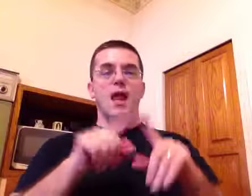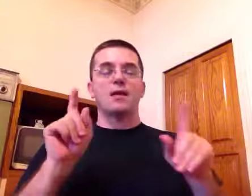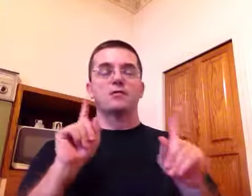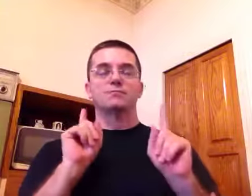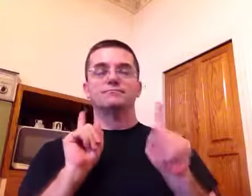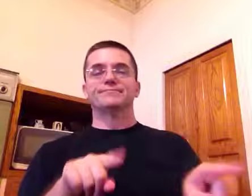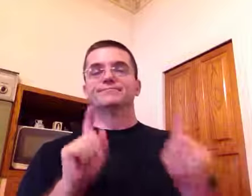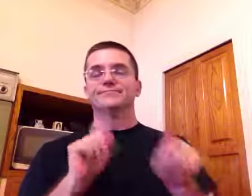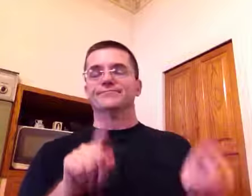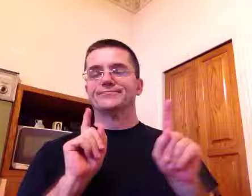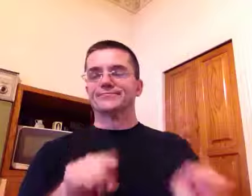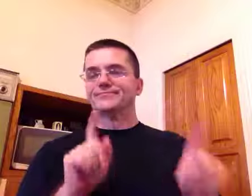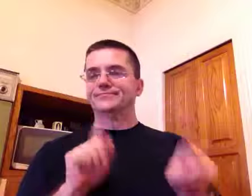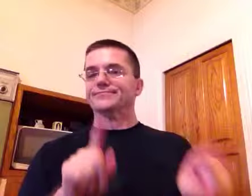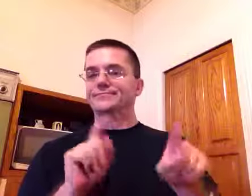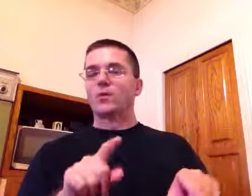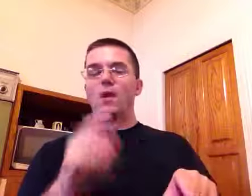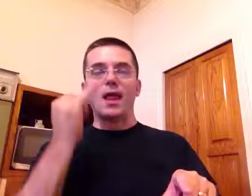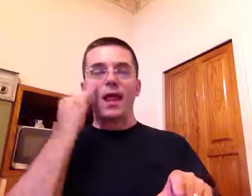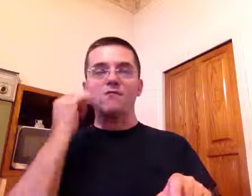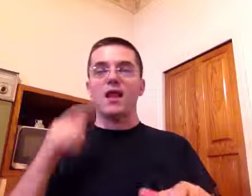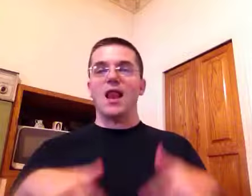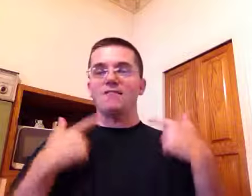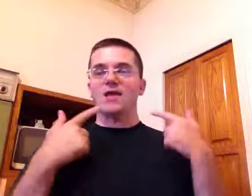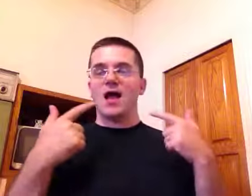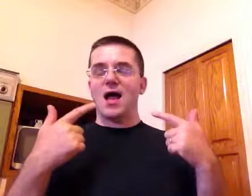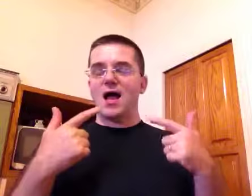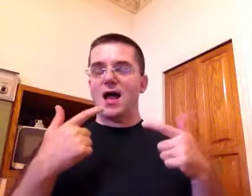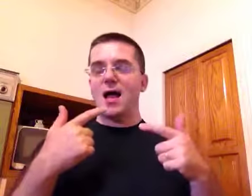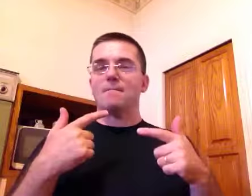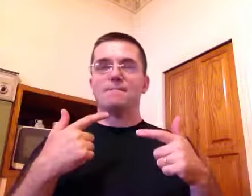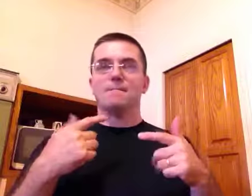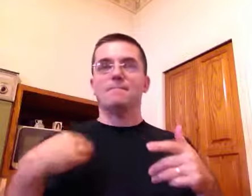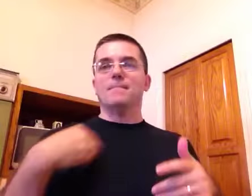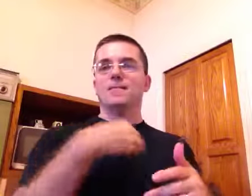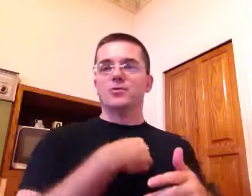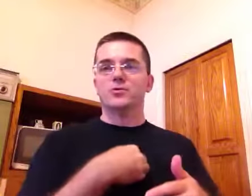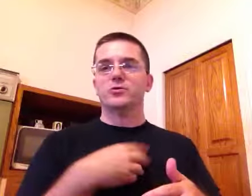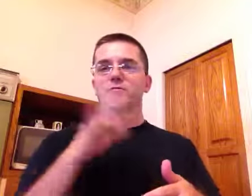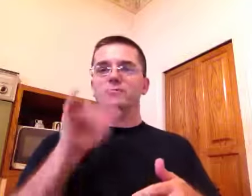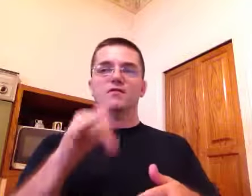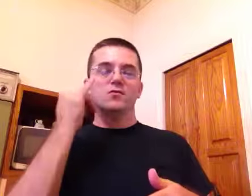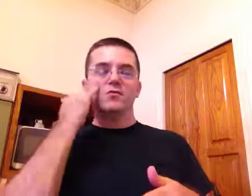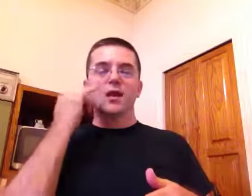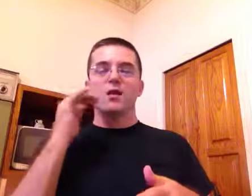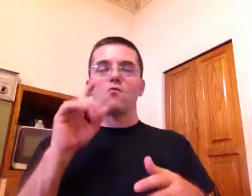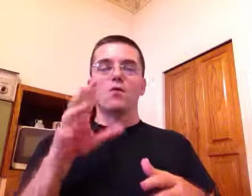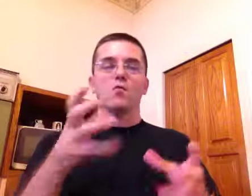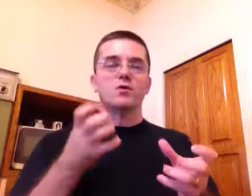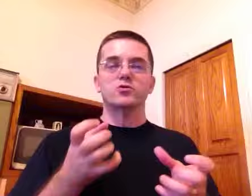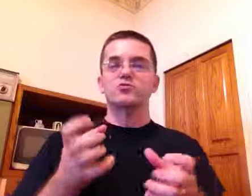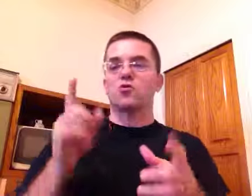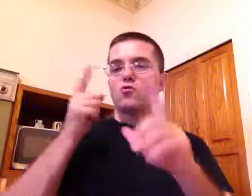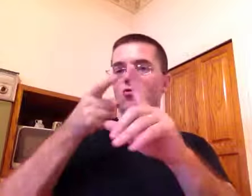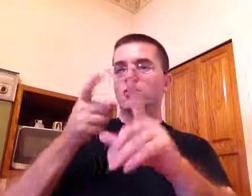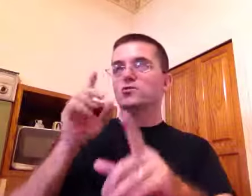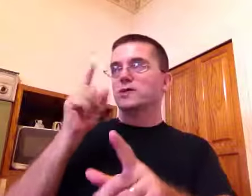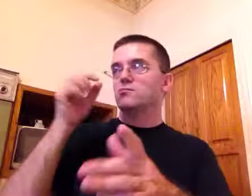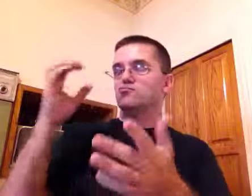back until you get it right, but we want you to get it right the first time. This is definitely the best Financial Peace University we have